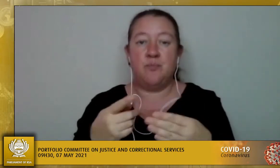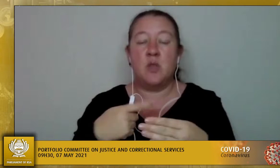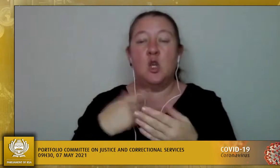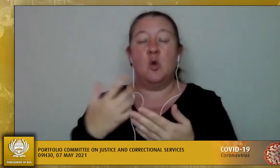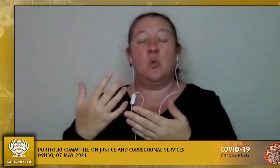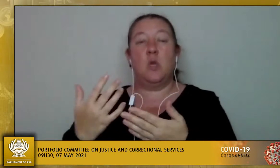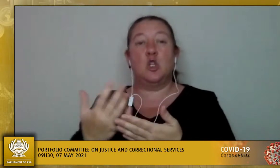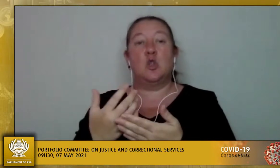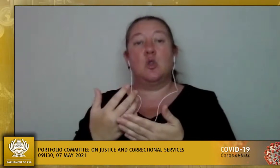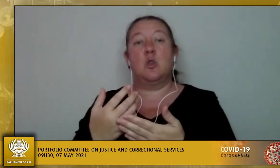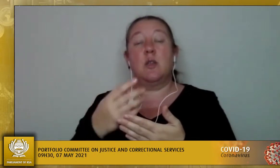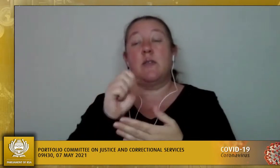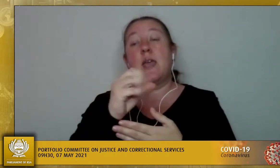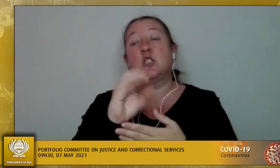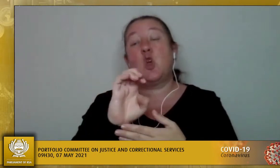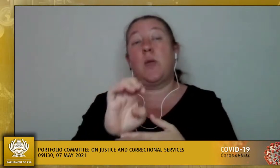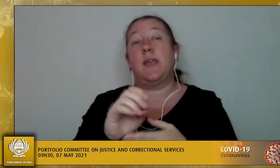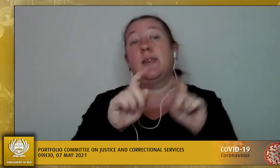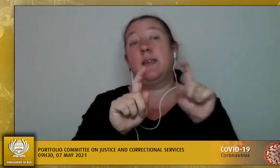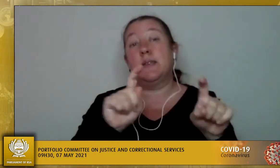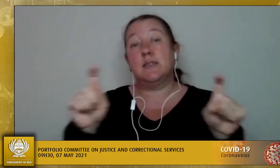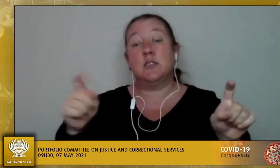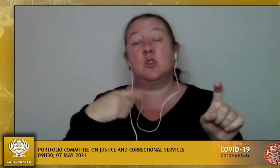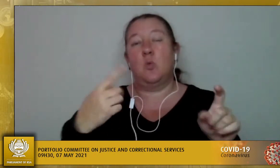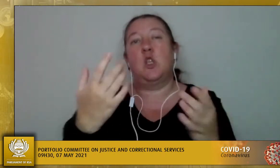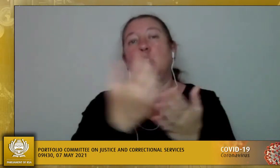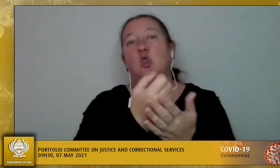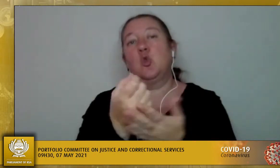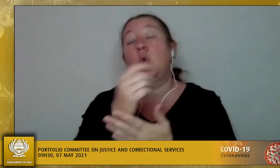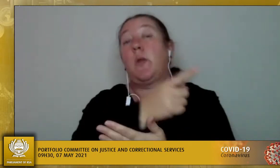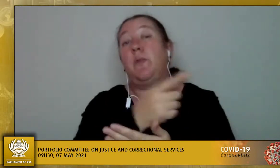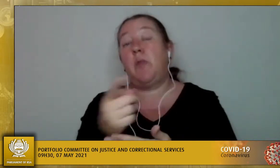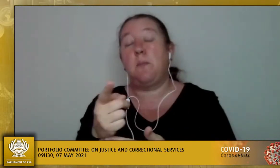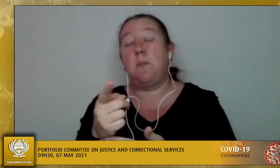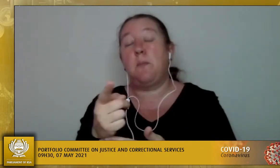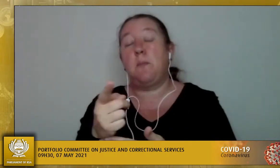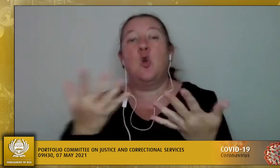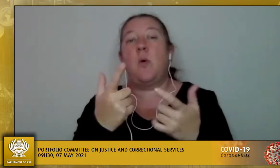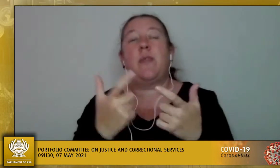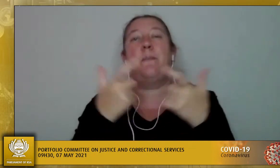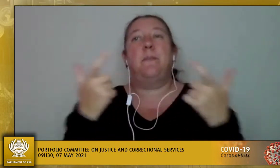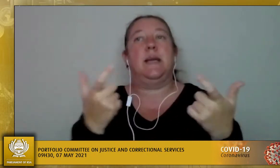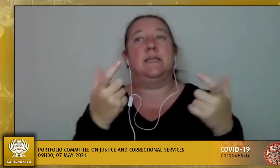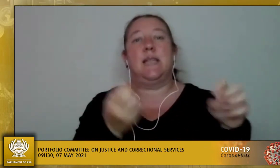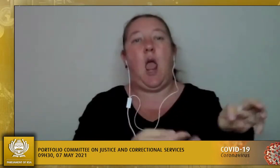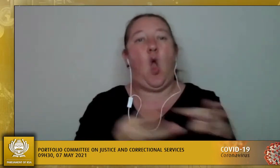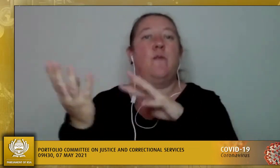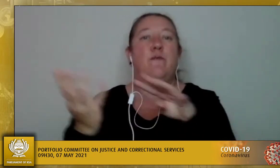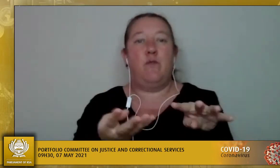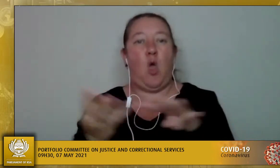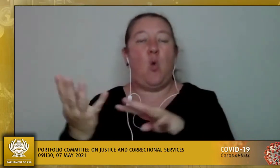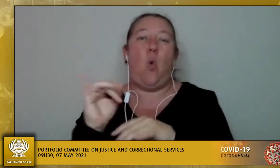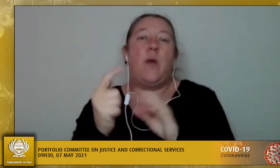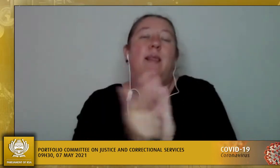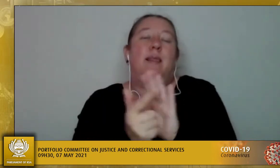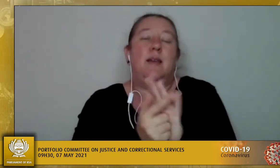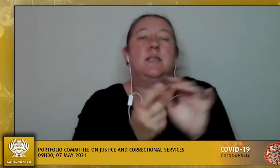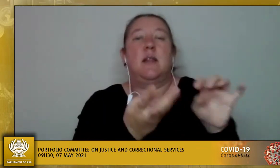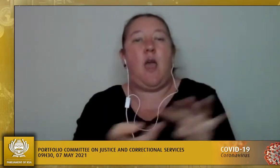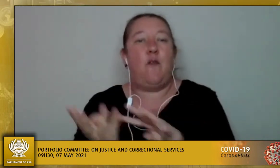took the soes where there was the biggest um uh outflow or illicit